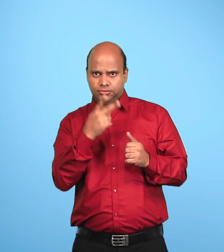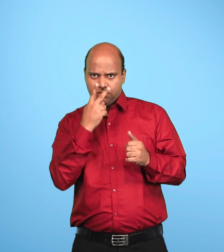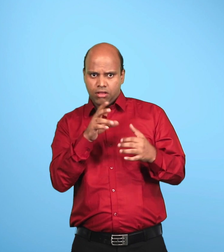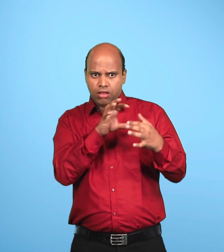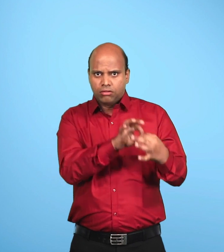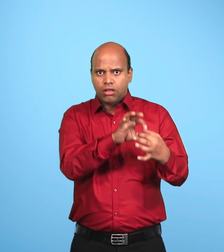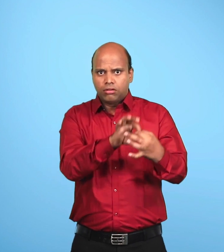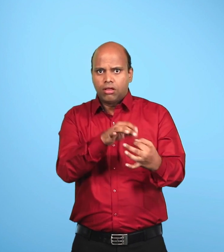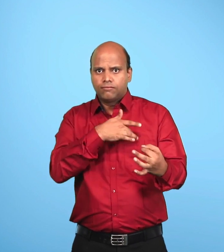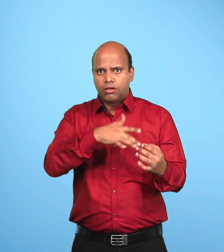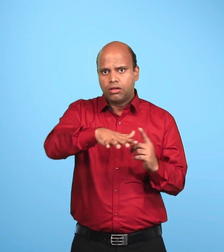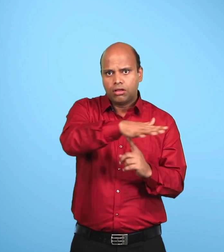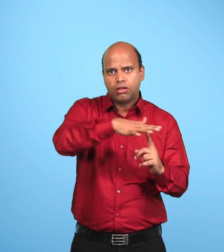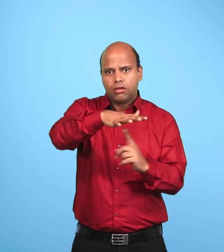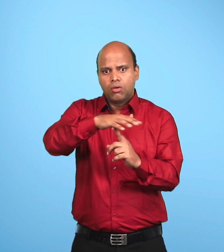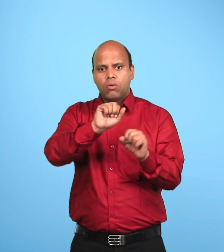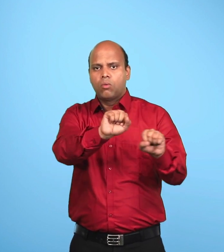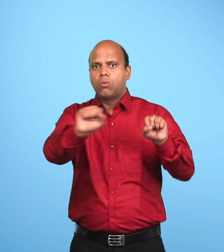In all this variety of organisms,